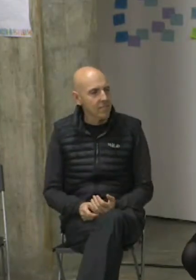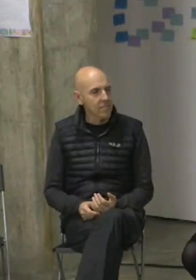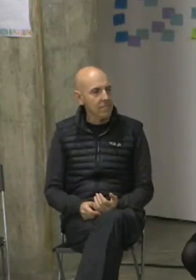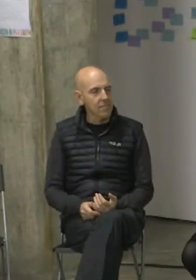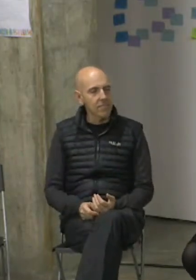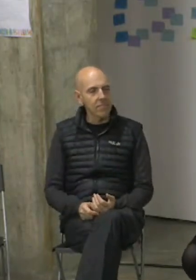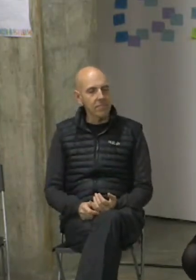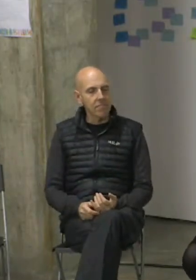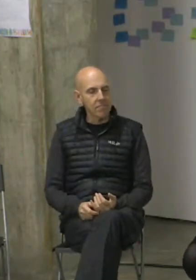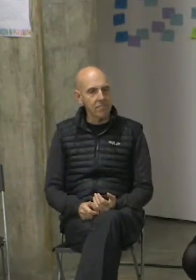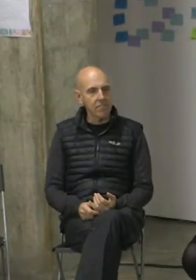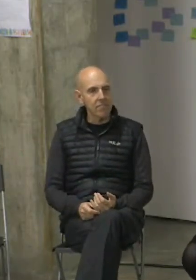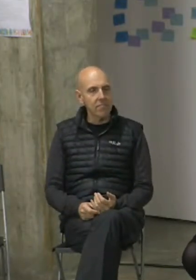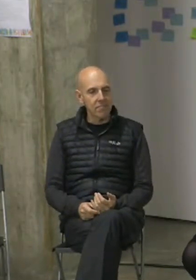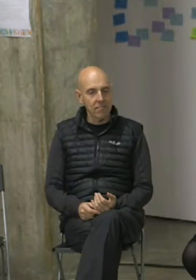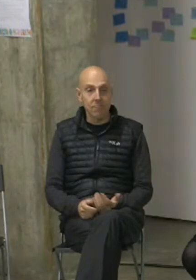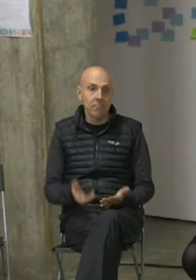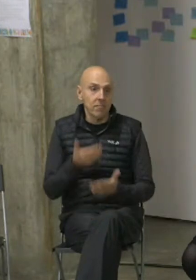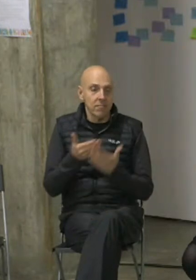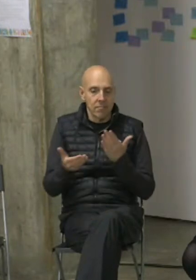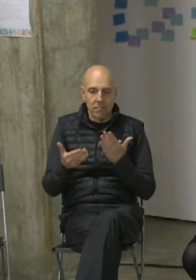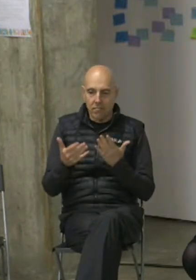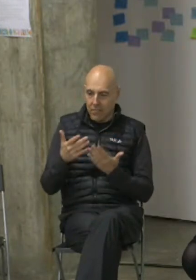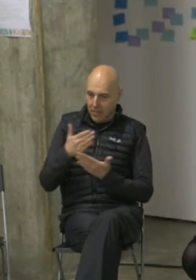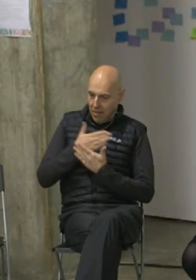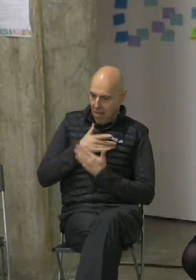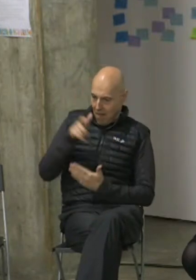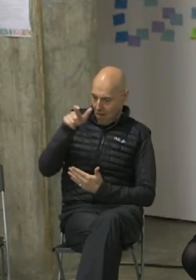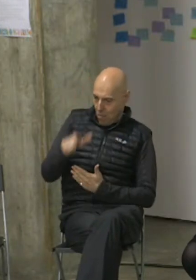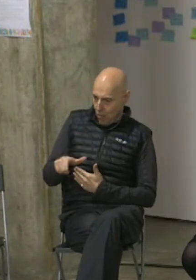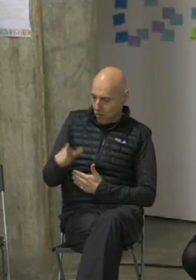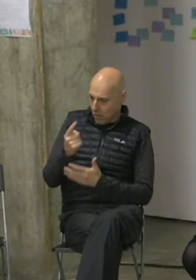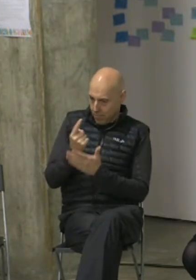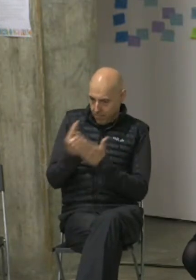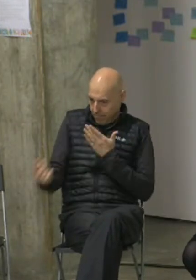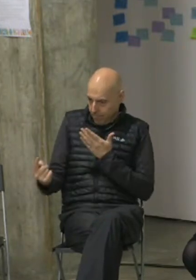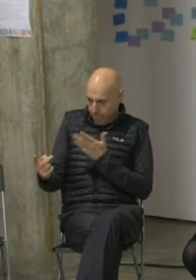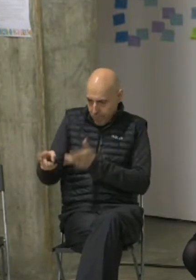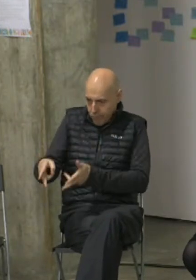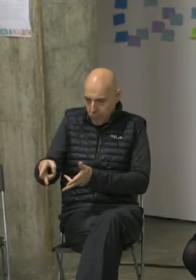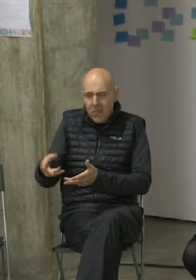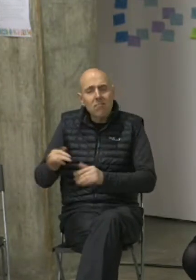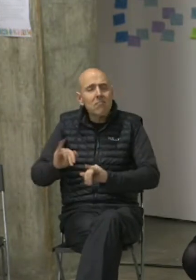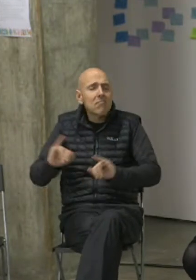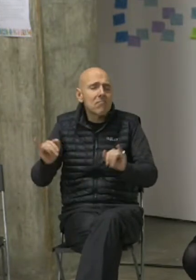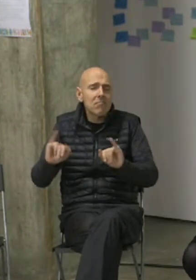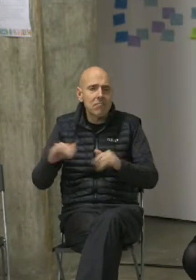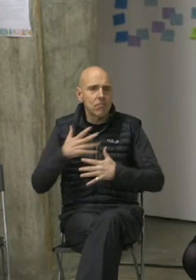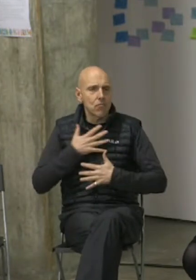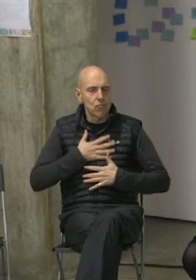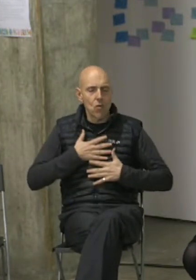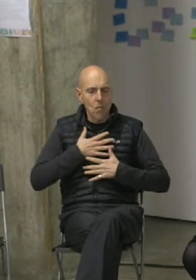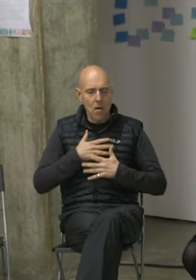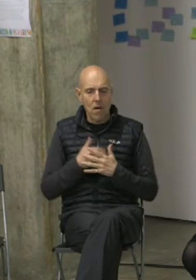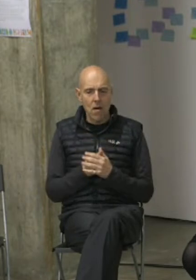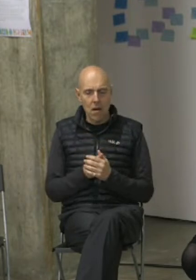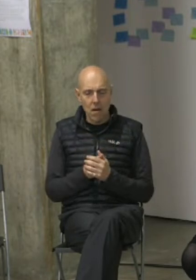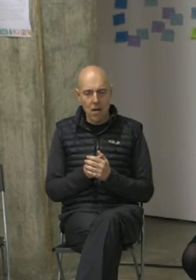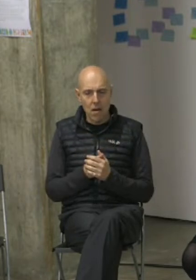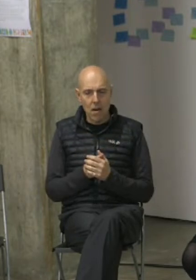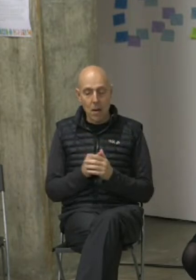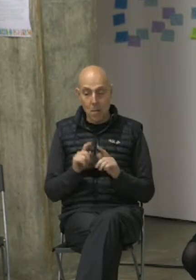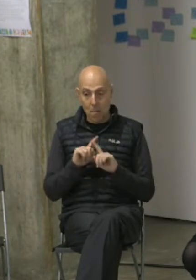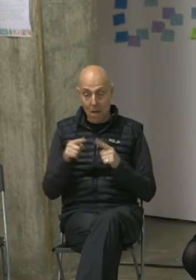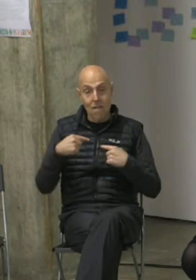So obviously losing a loved one like this is traumatic and horrific, but the light that's been there